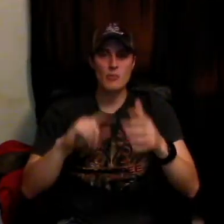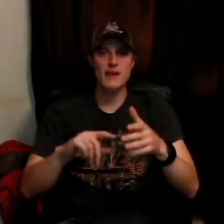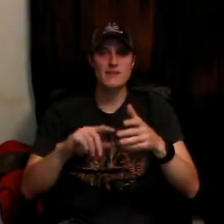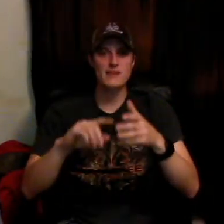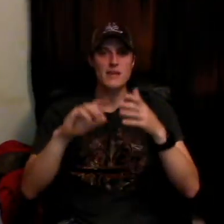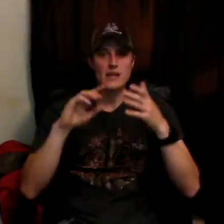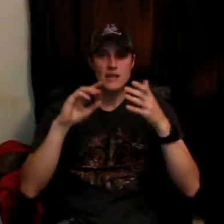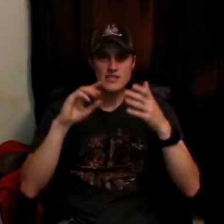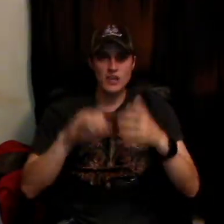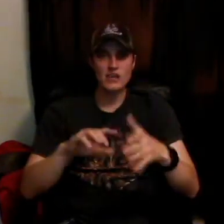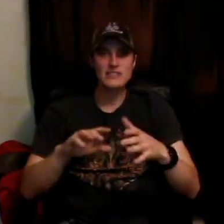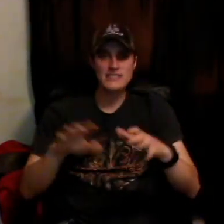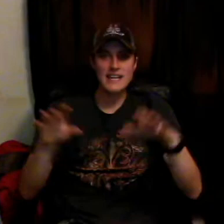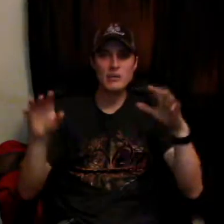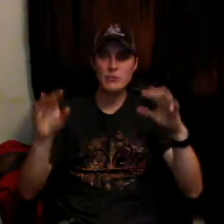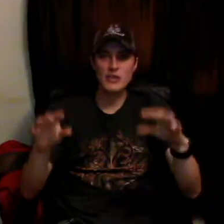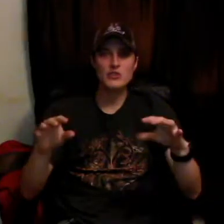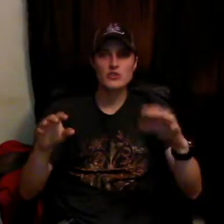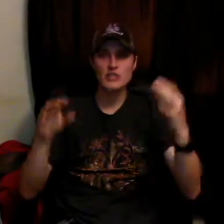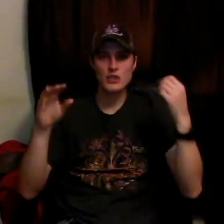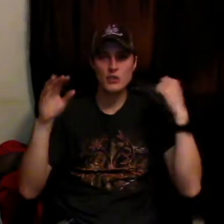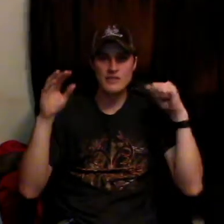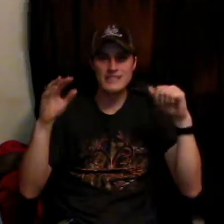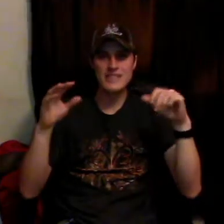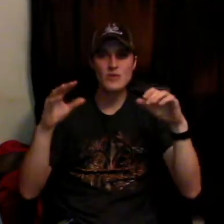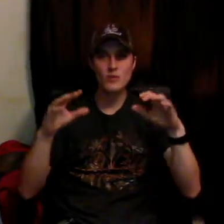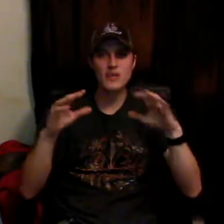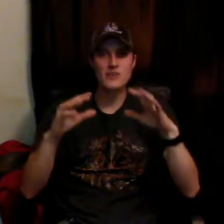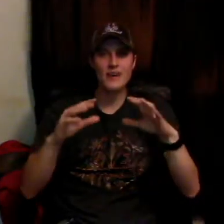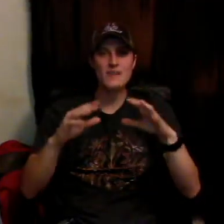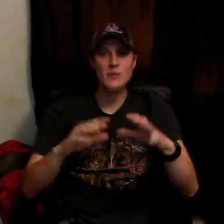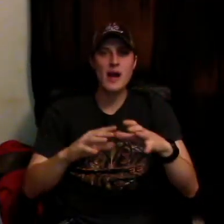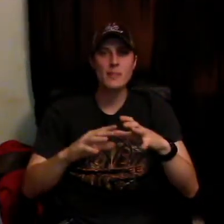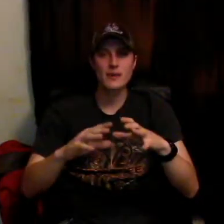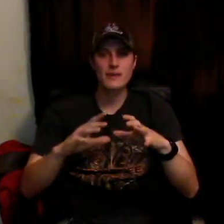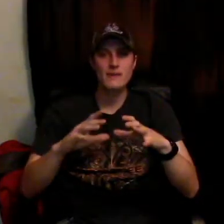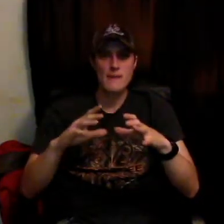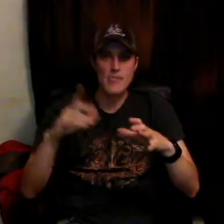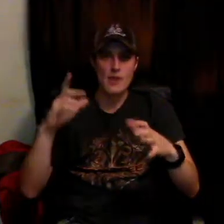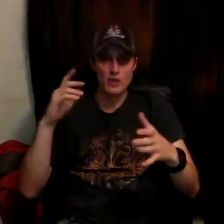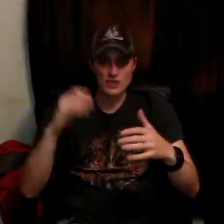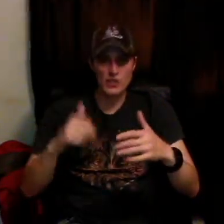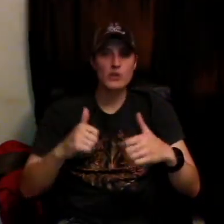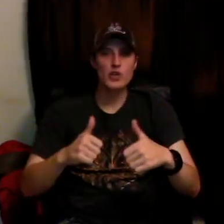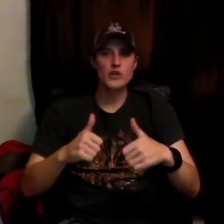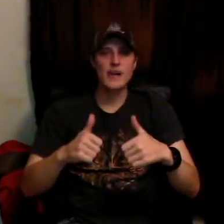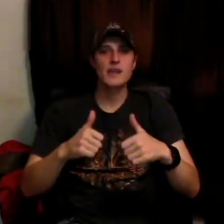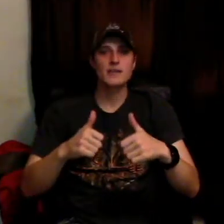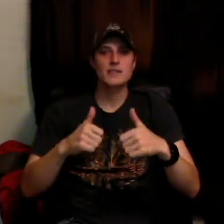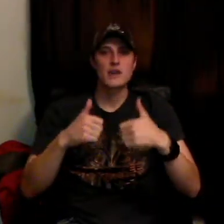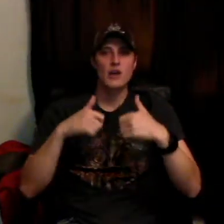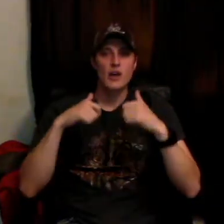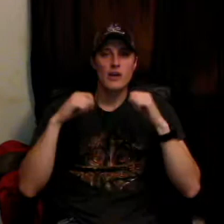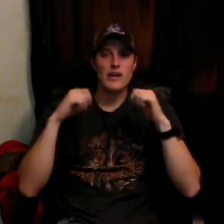best, as long as it's taking pictures and you can see what's on the property, you're doing good things. Okay,